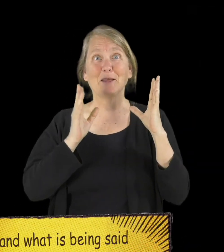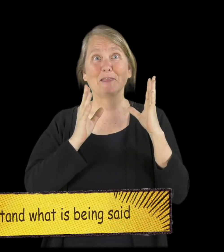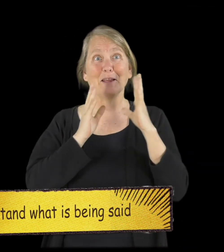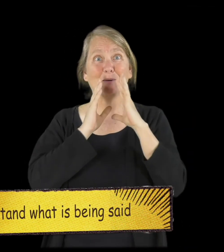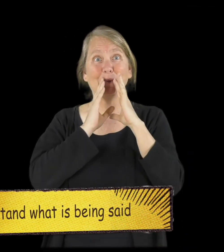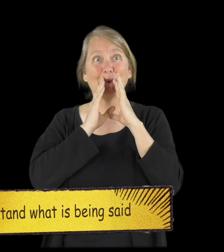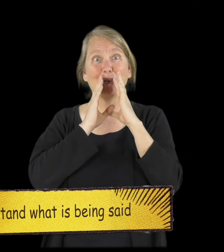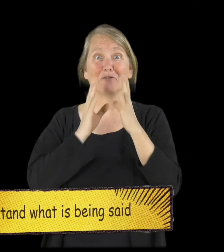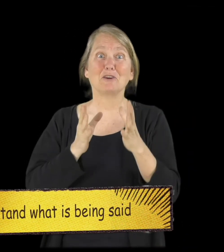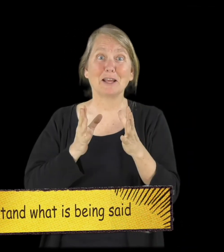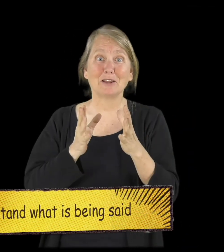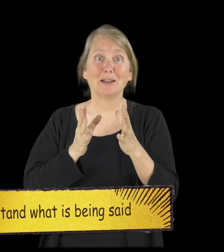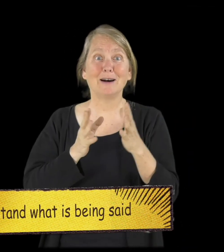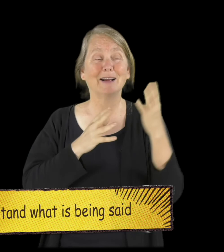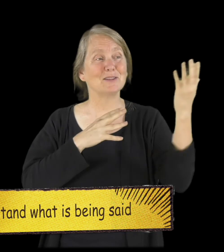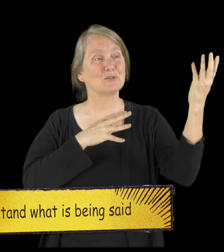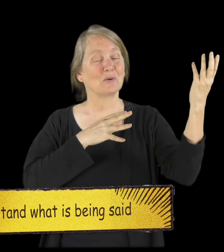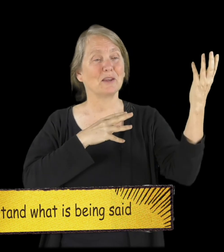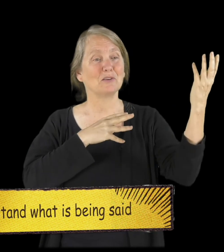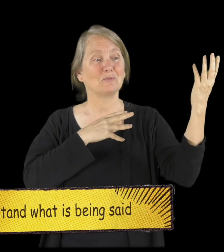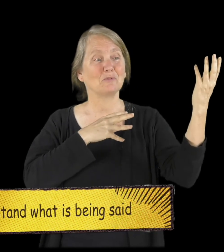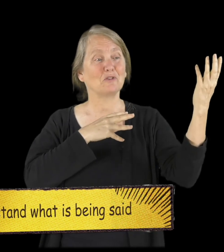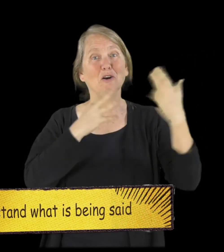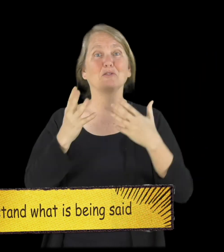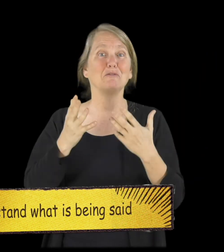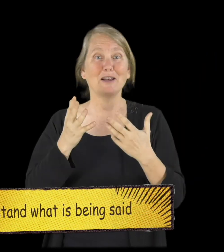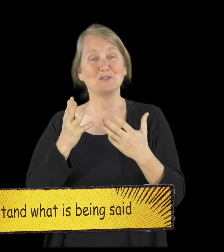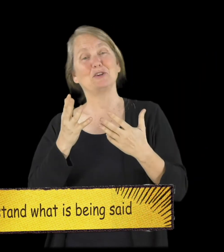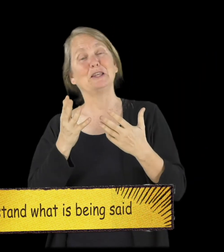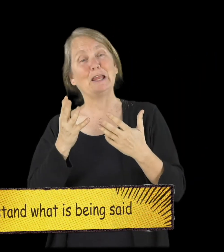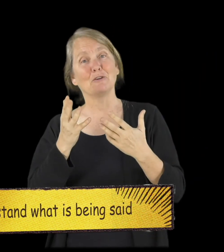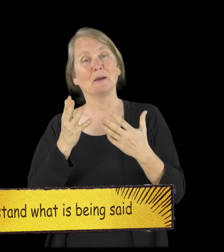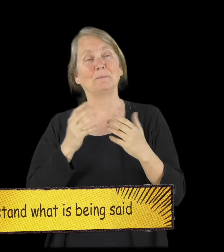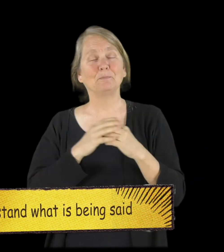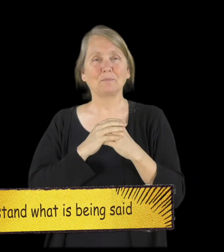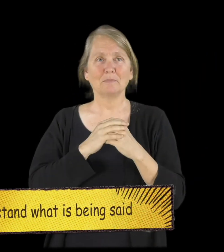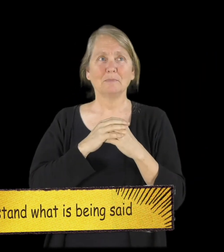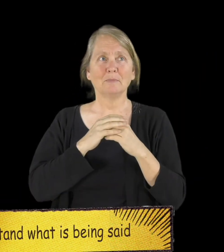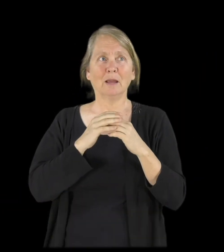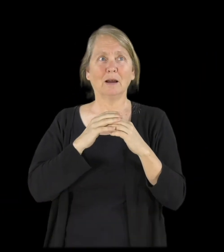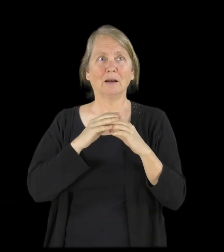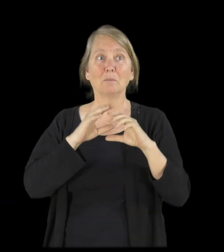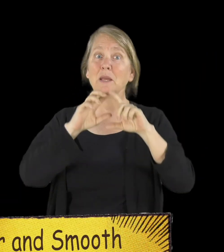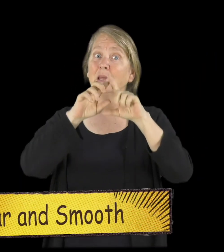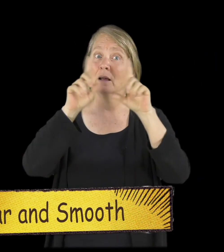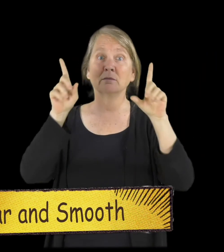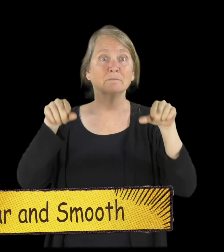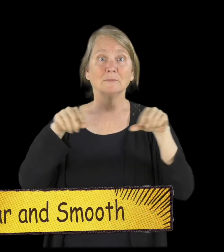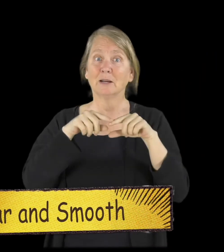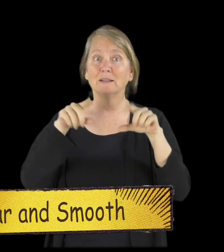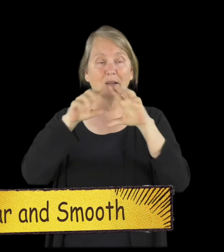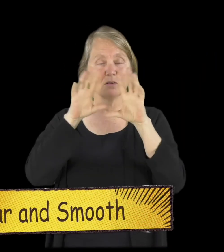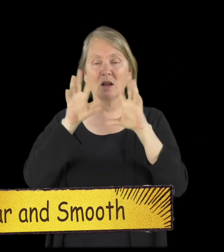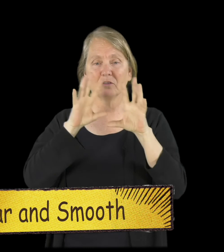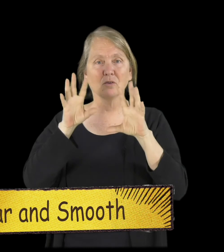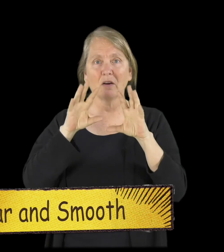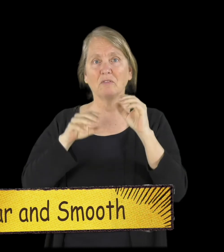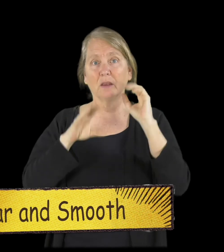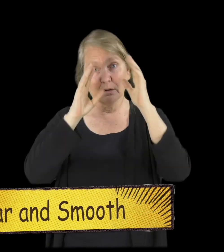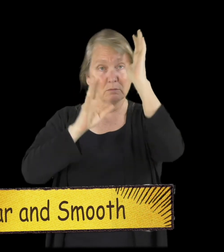they didn't forget their lines, or they didn't talk so fast you didn't hear them. The media, right, that it's not scruffy and